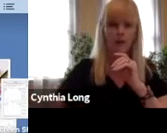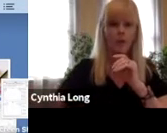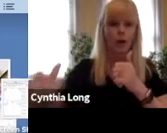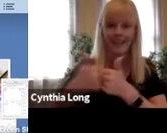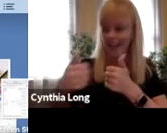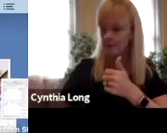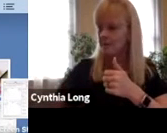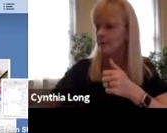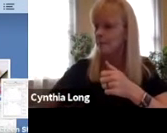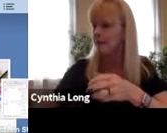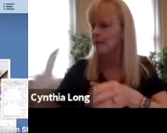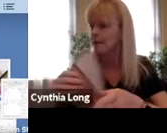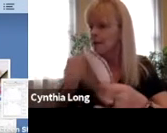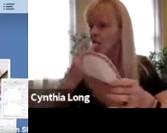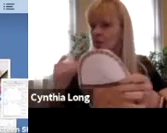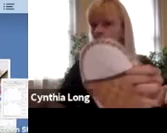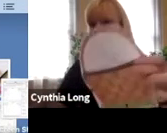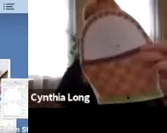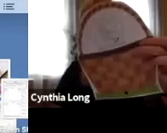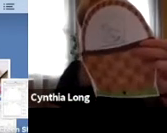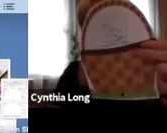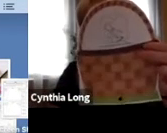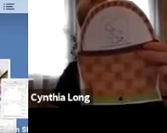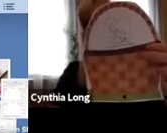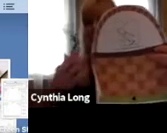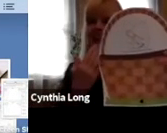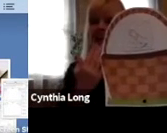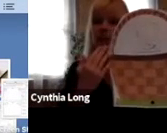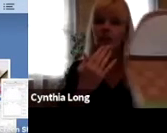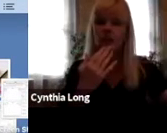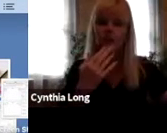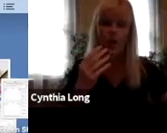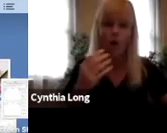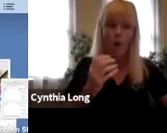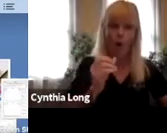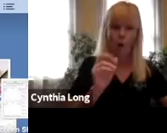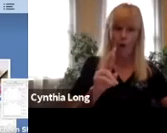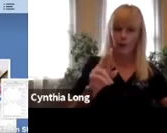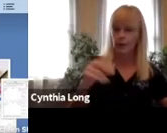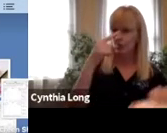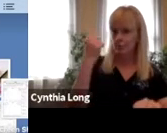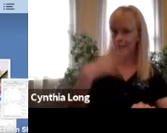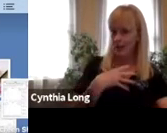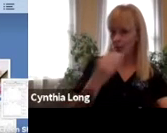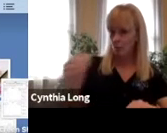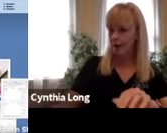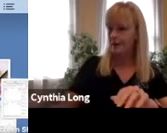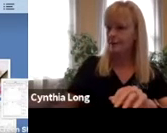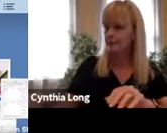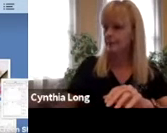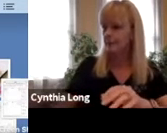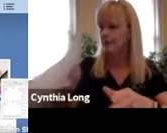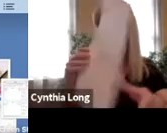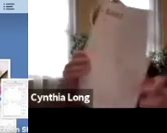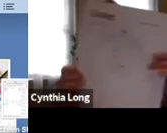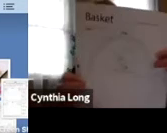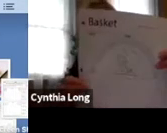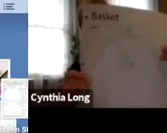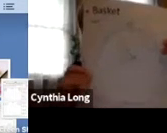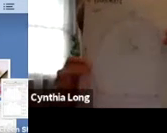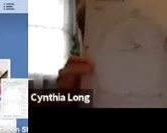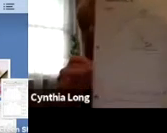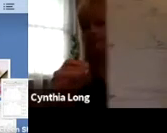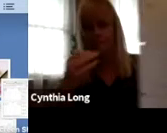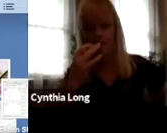crafts, our games. So we have this in color, or we can do it black and white,